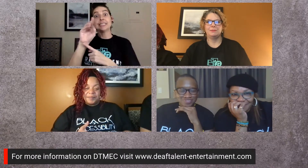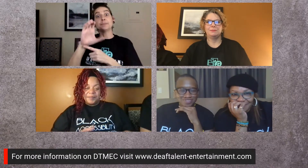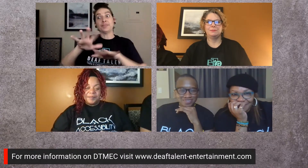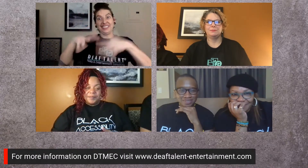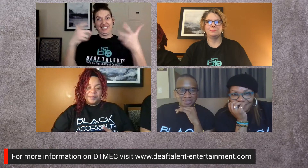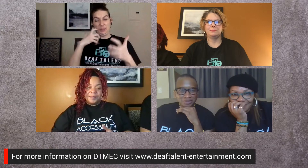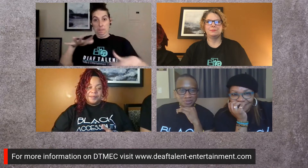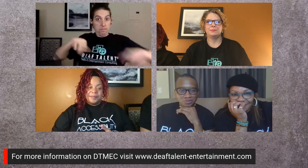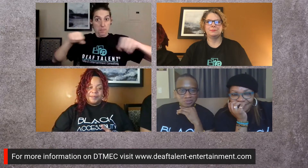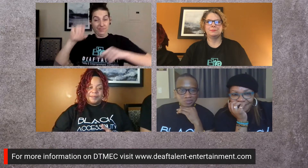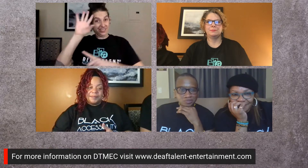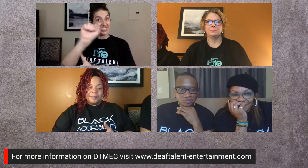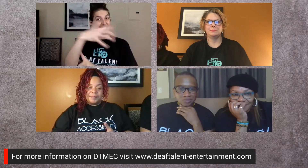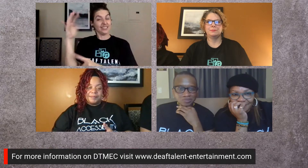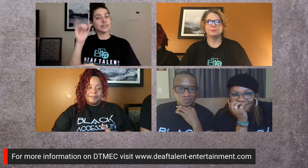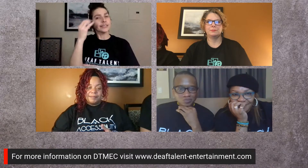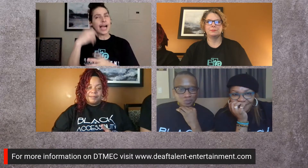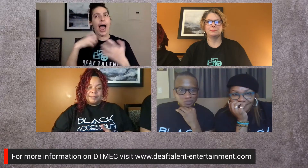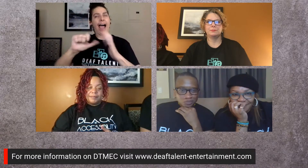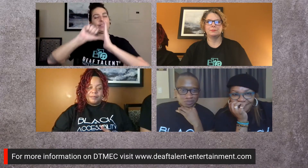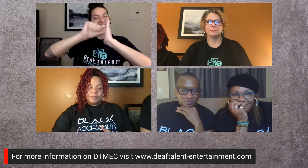But we went ahead and did it.